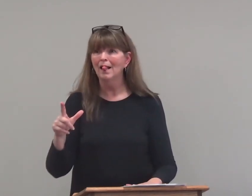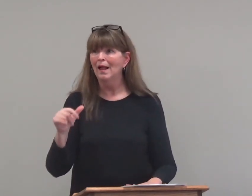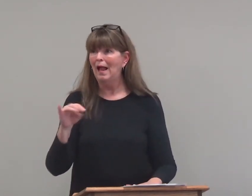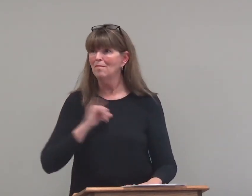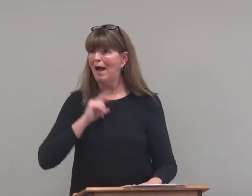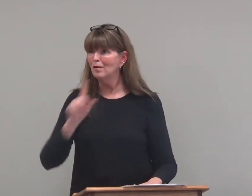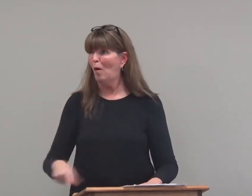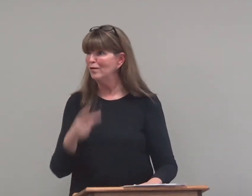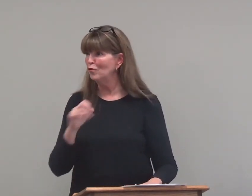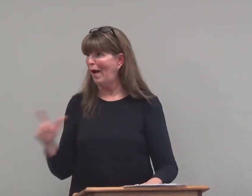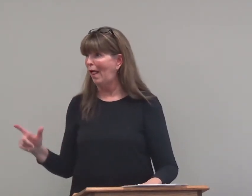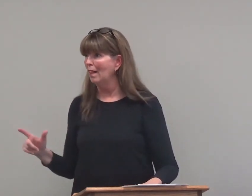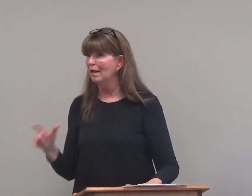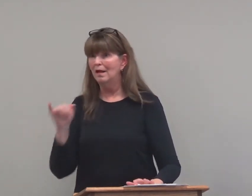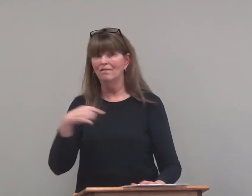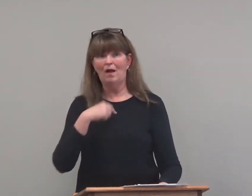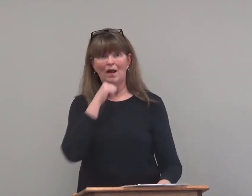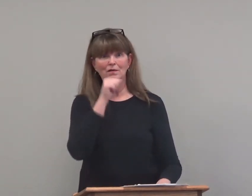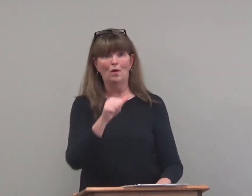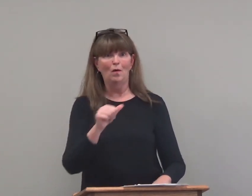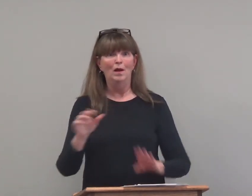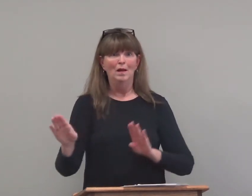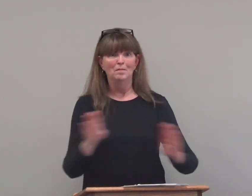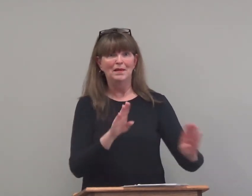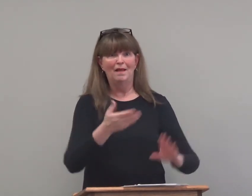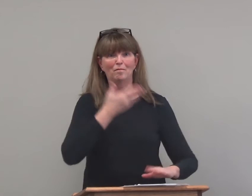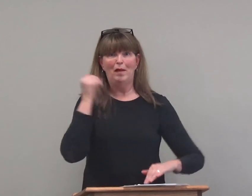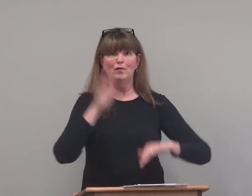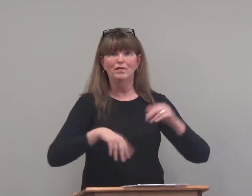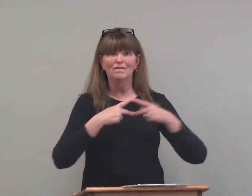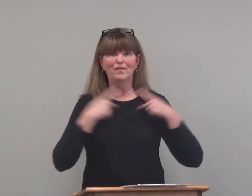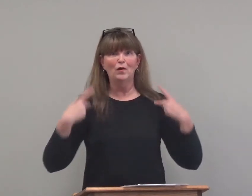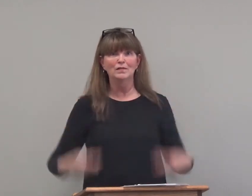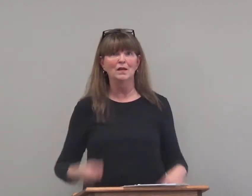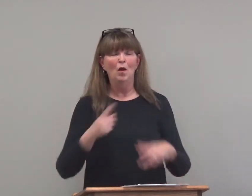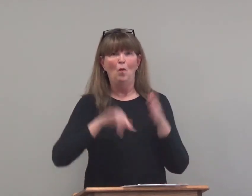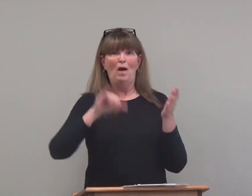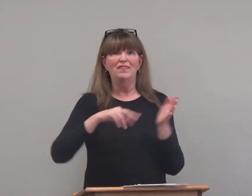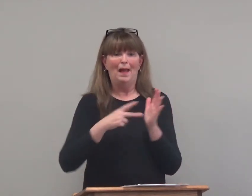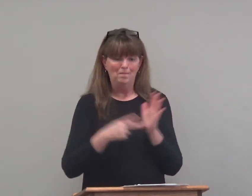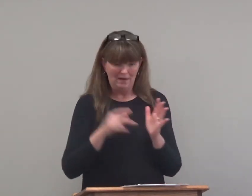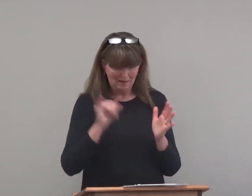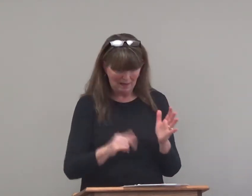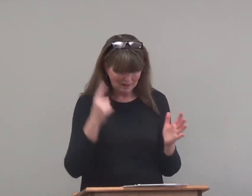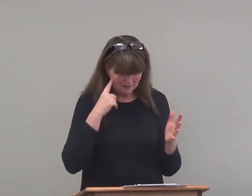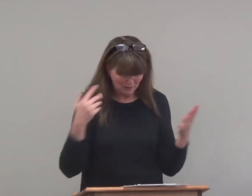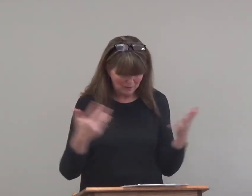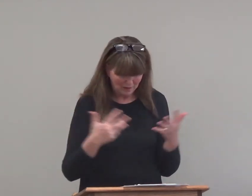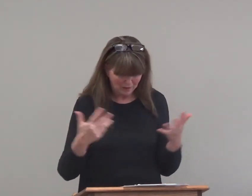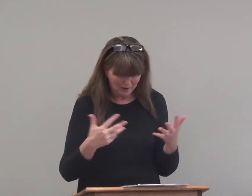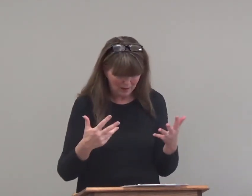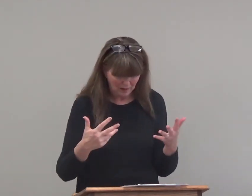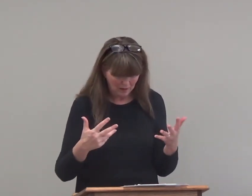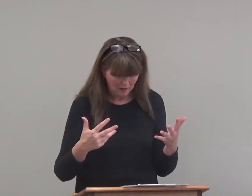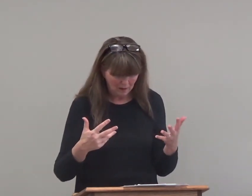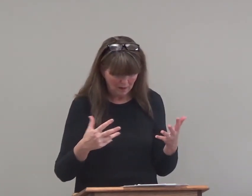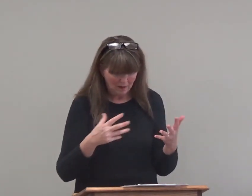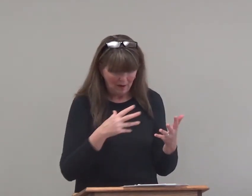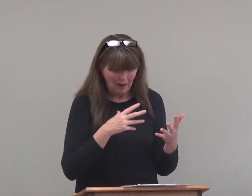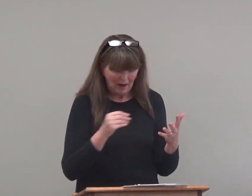That means we're going to hell? So I'm going to hell if I don't behave better than the Pharisees? that sounds pretty scary.